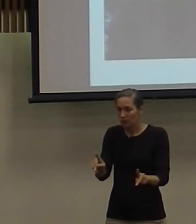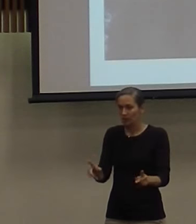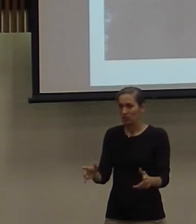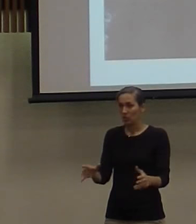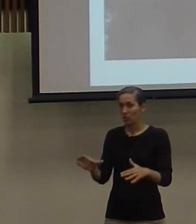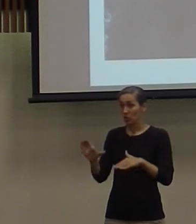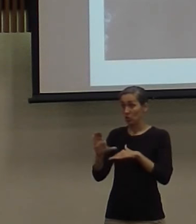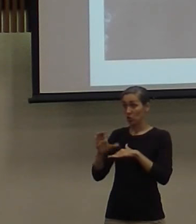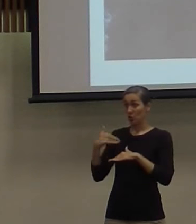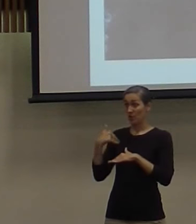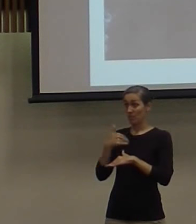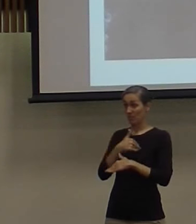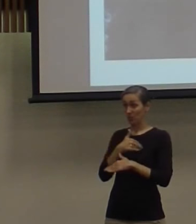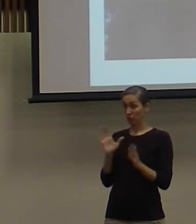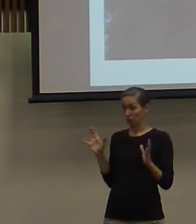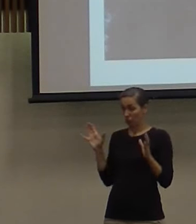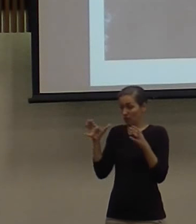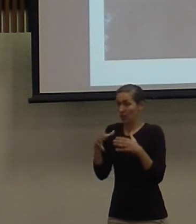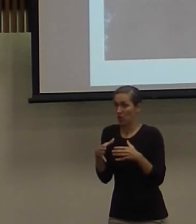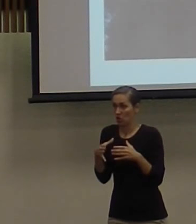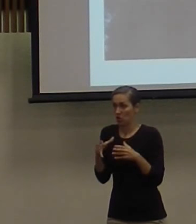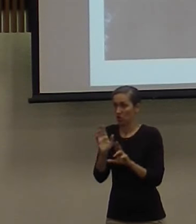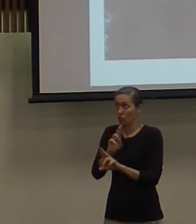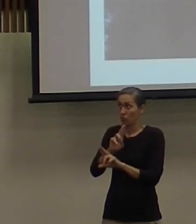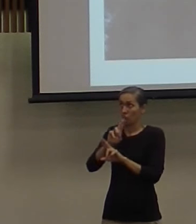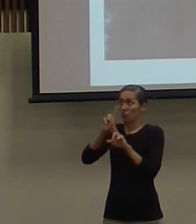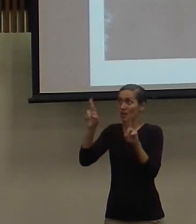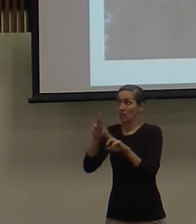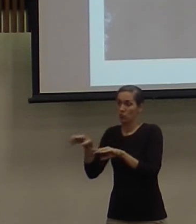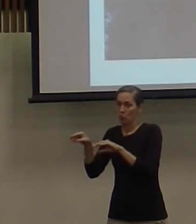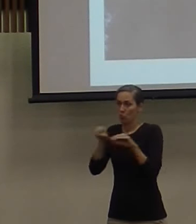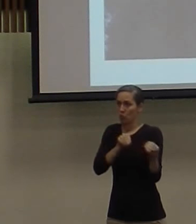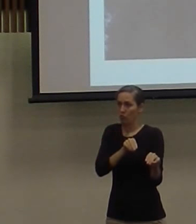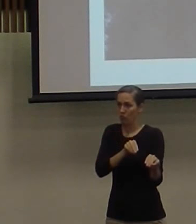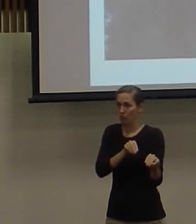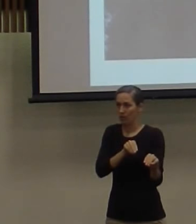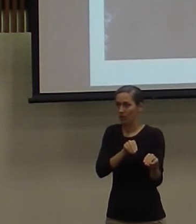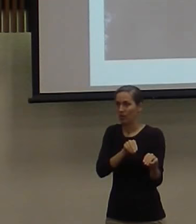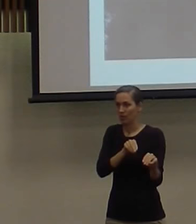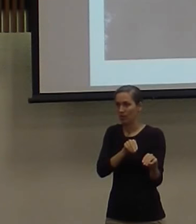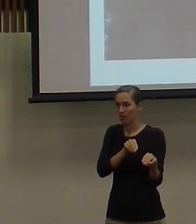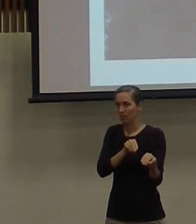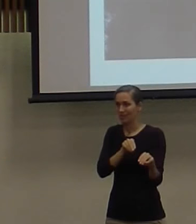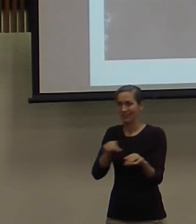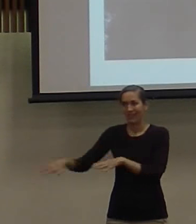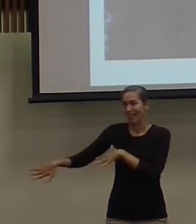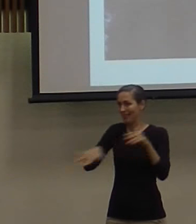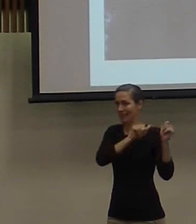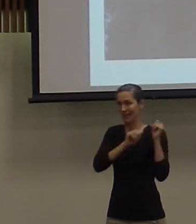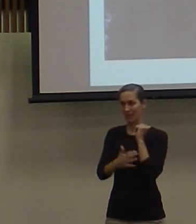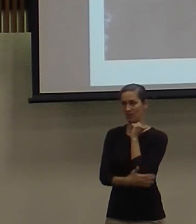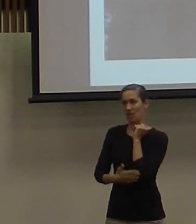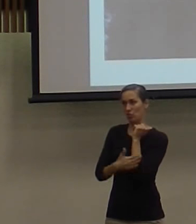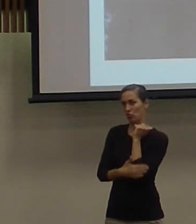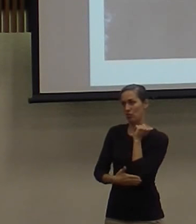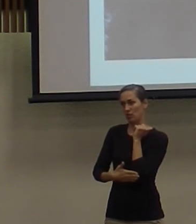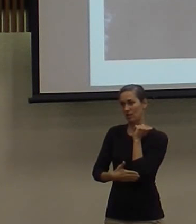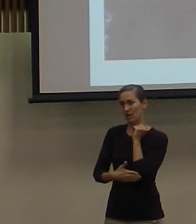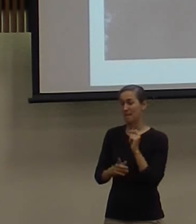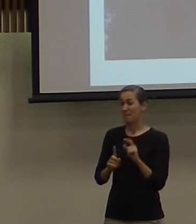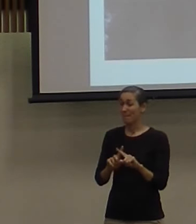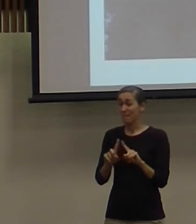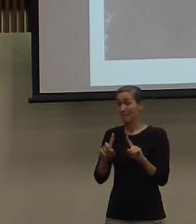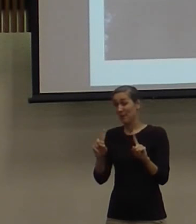the church member gathered together, and they were ready to move to just leave the country.